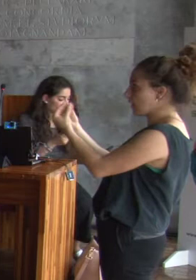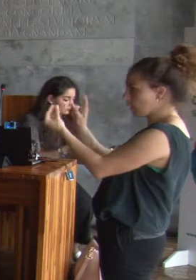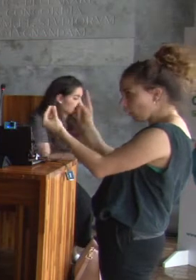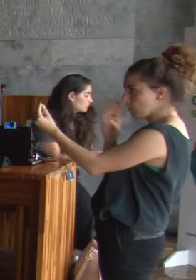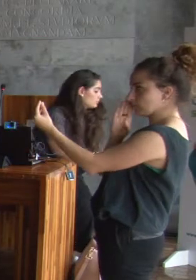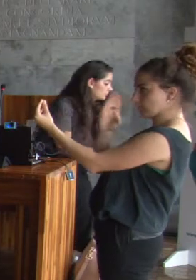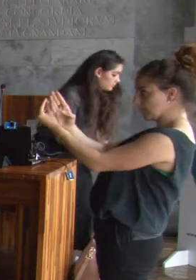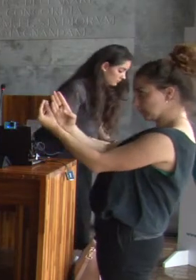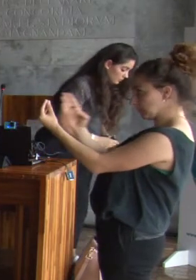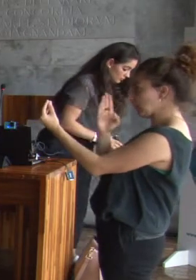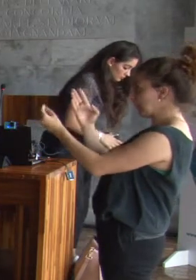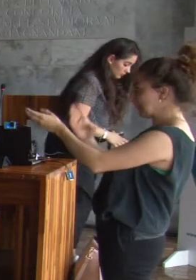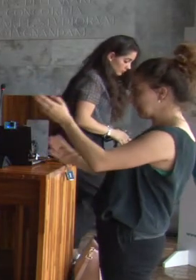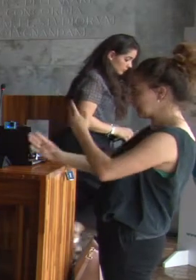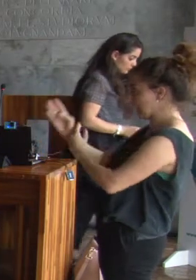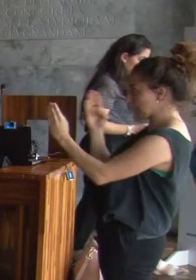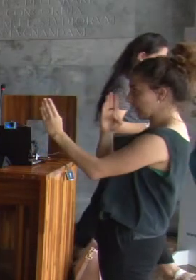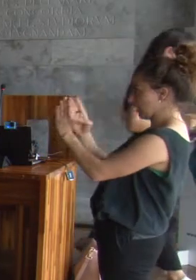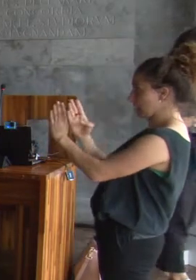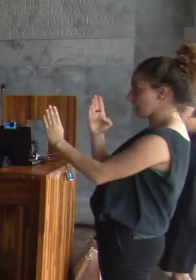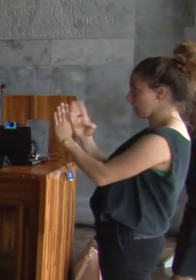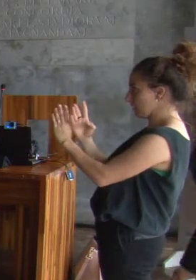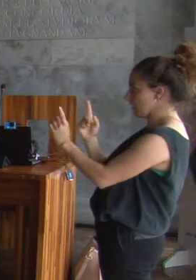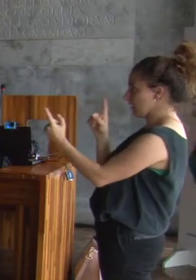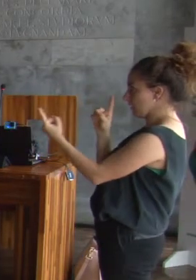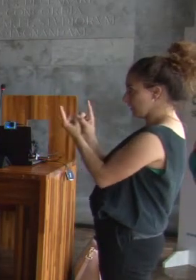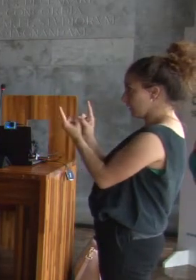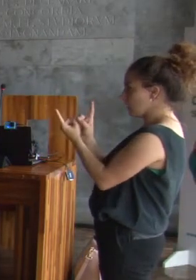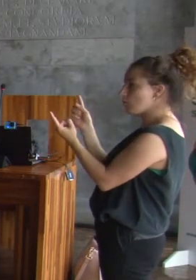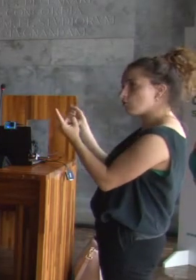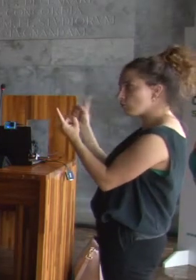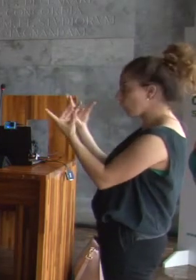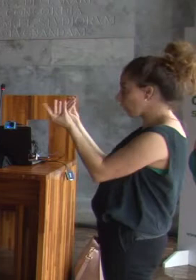at people, always talk to the person with disability,